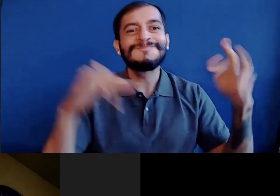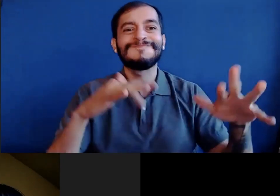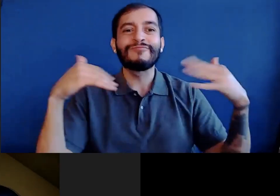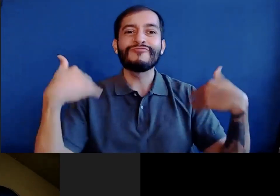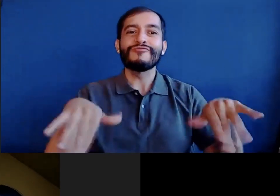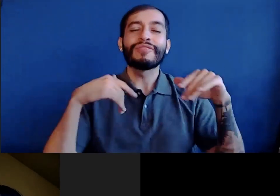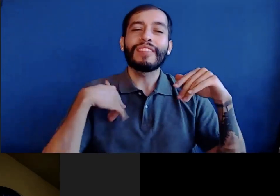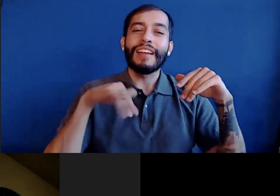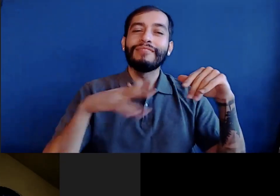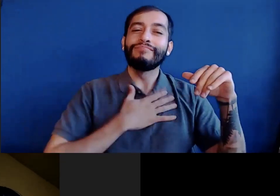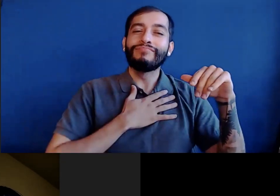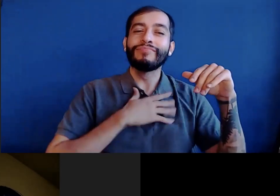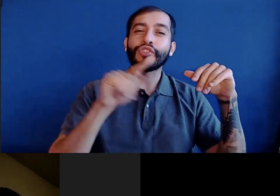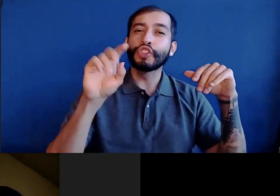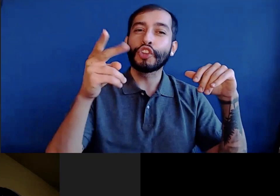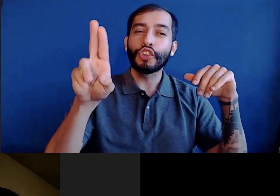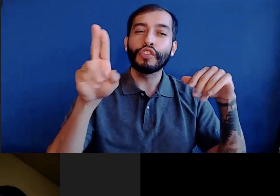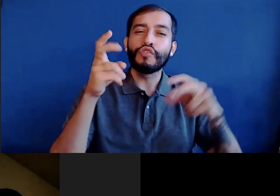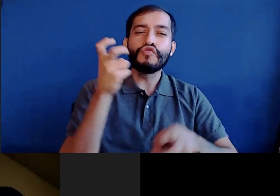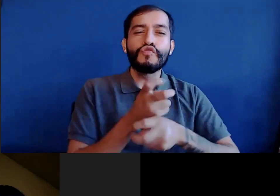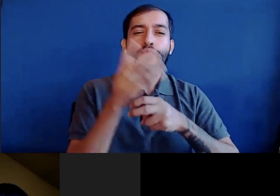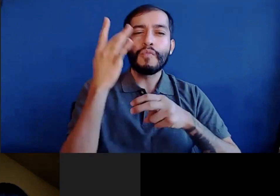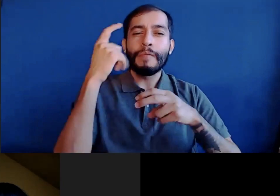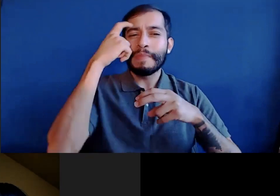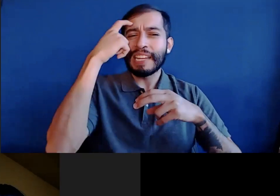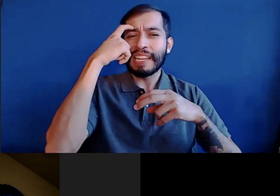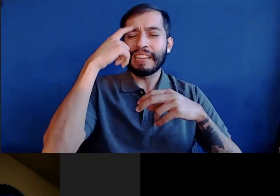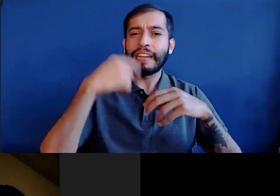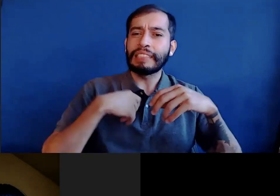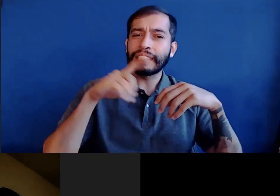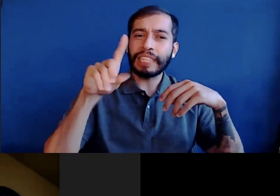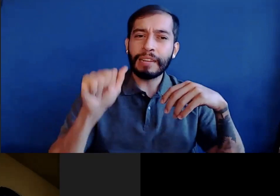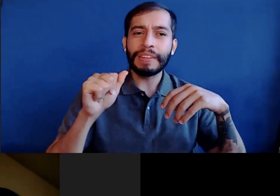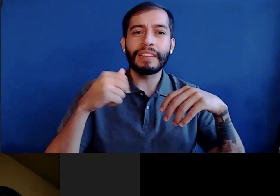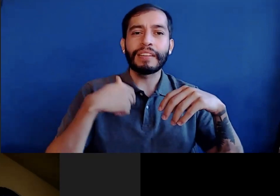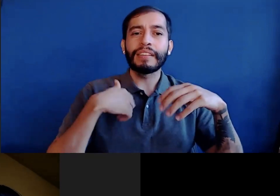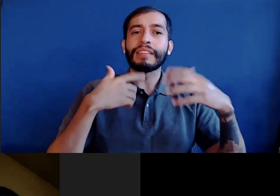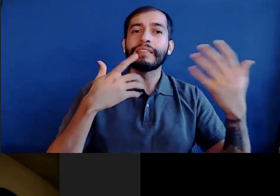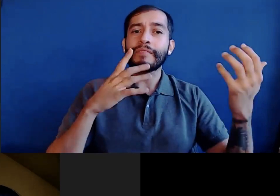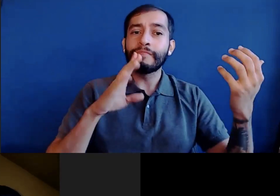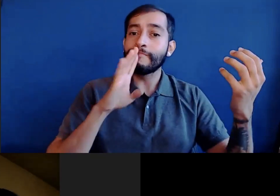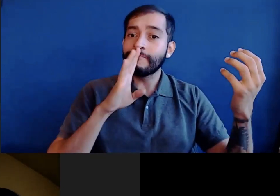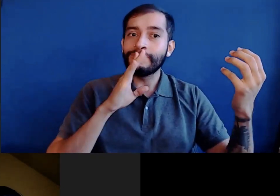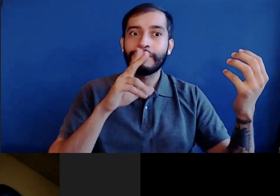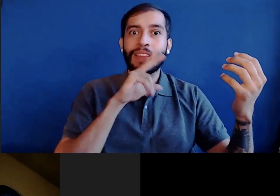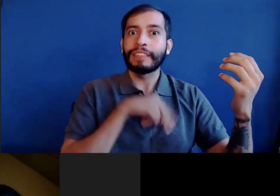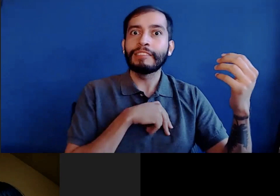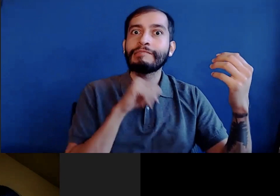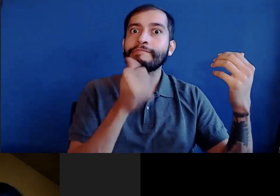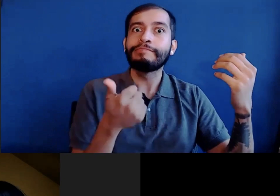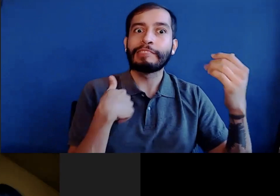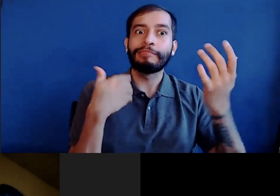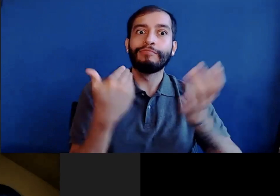my disability, because I don't speak Vietnamese fluently and there was no one to talk to. So there was like actually quite a lot of